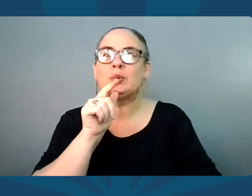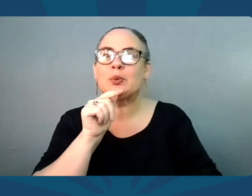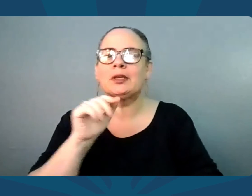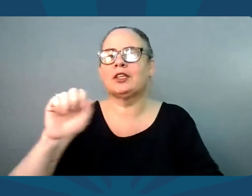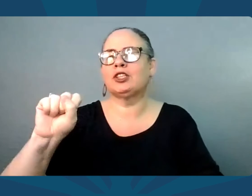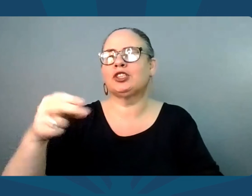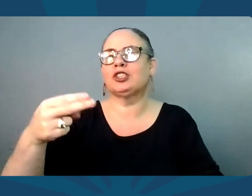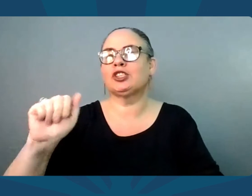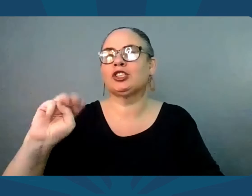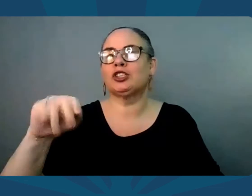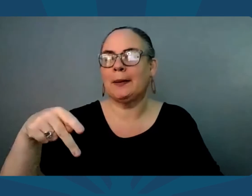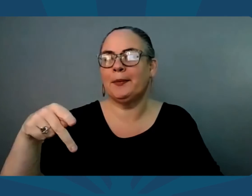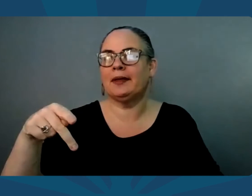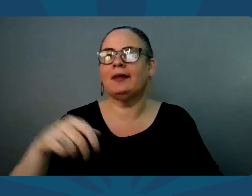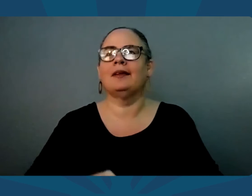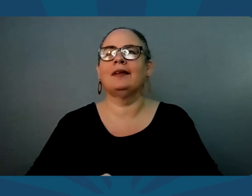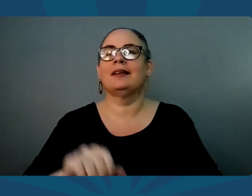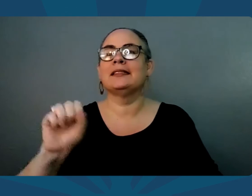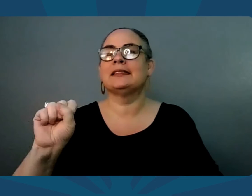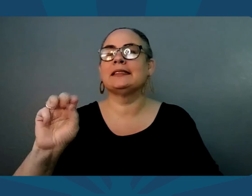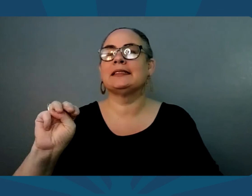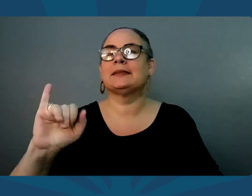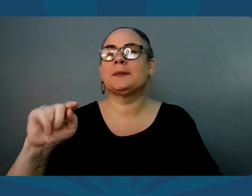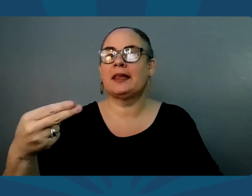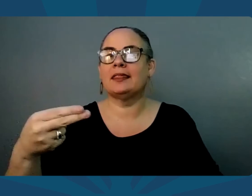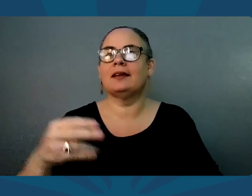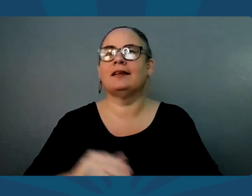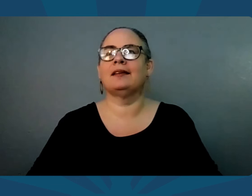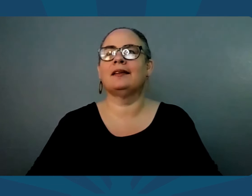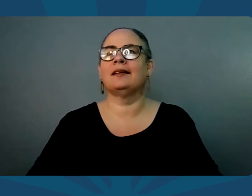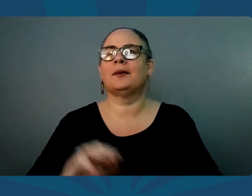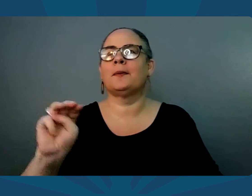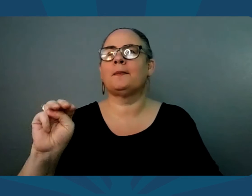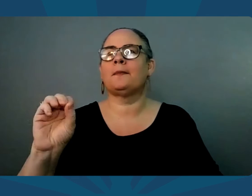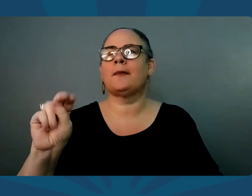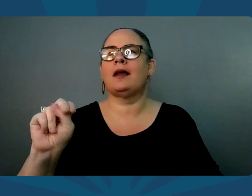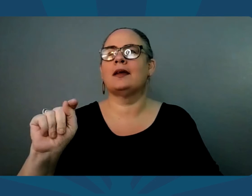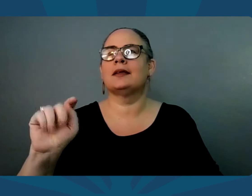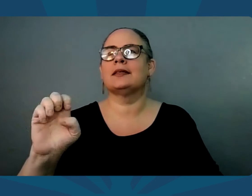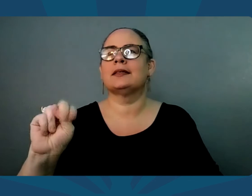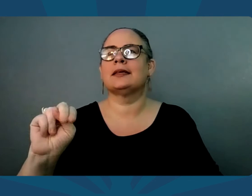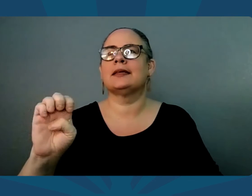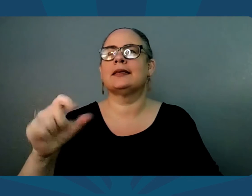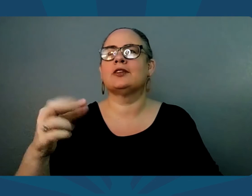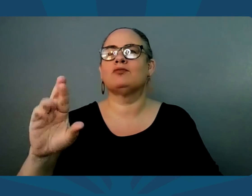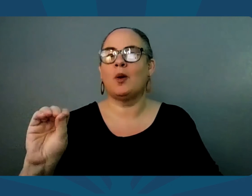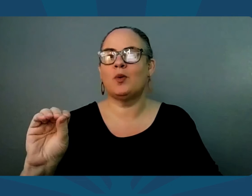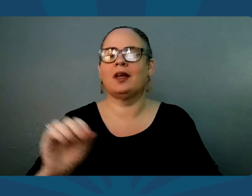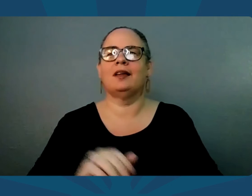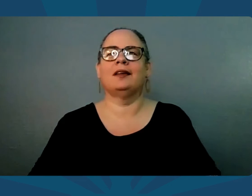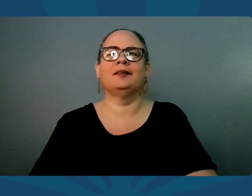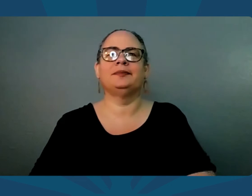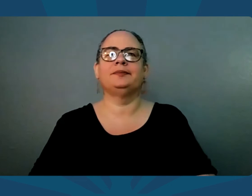Part of your proven conservative team of Shamp, Smith, and